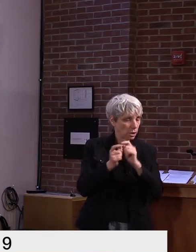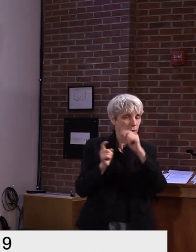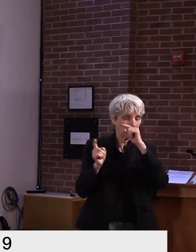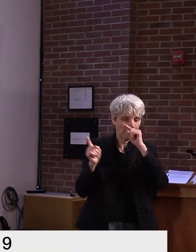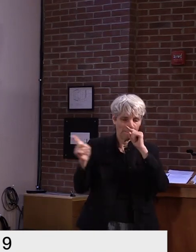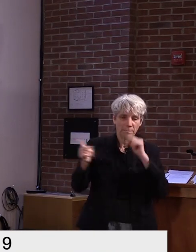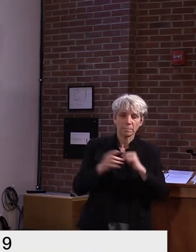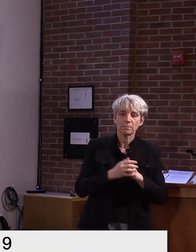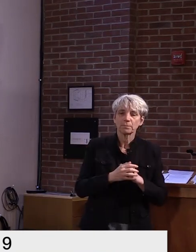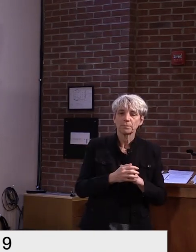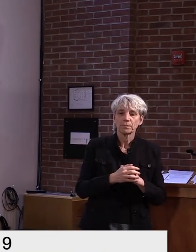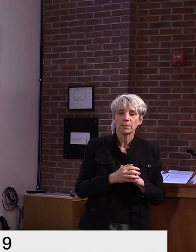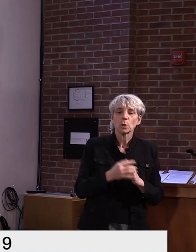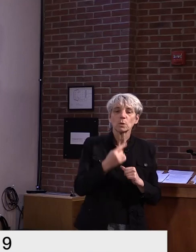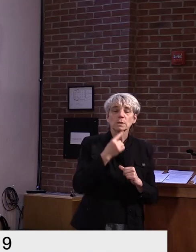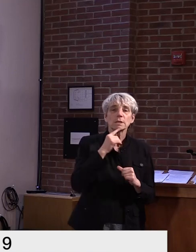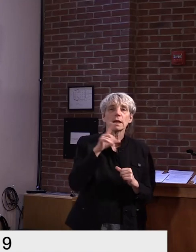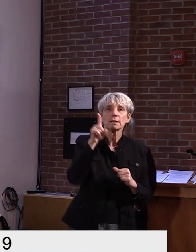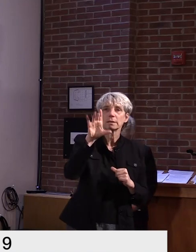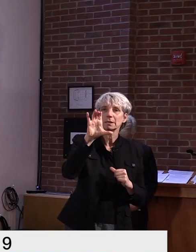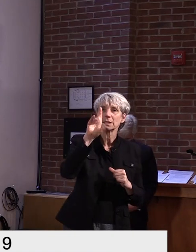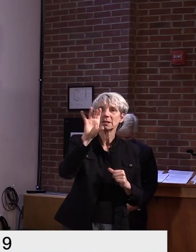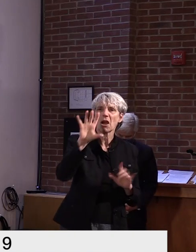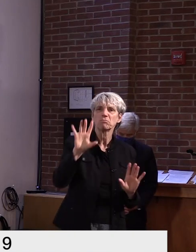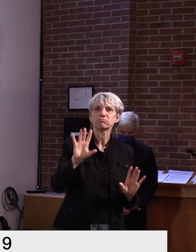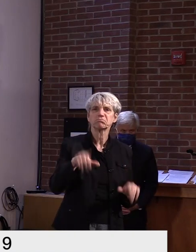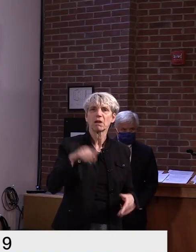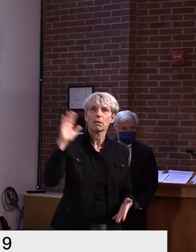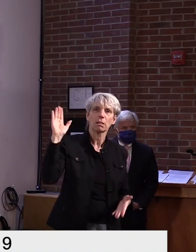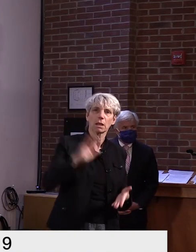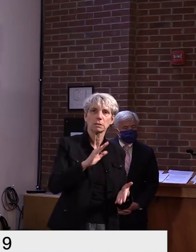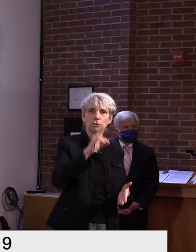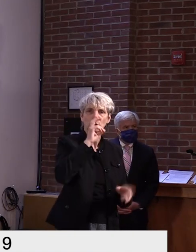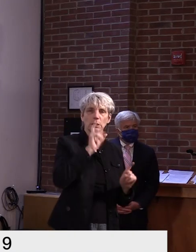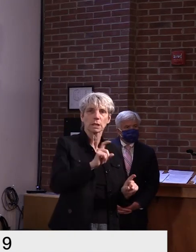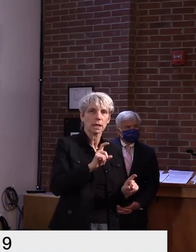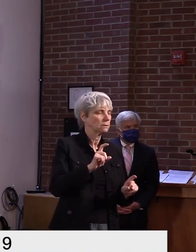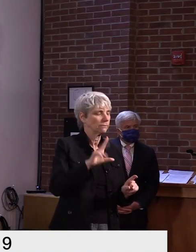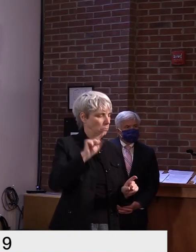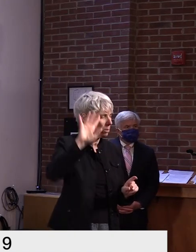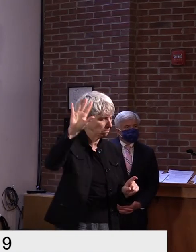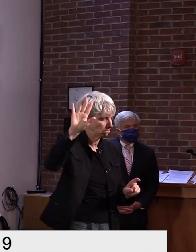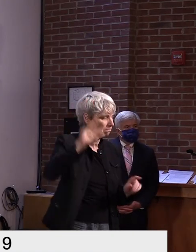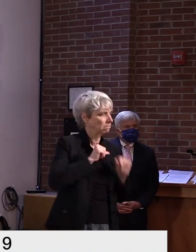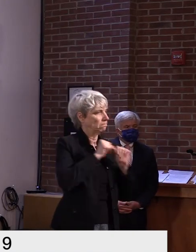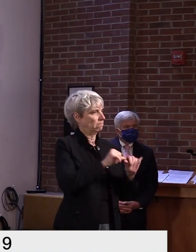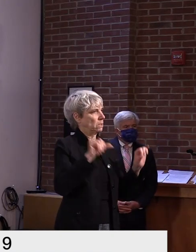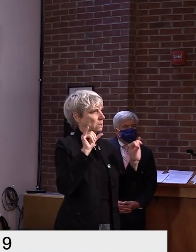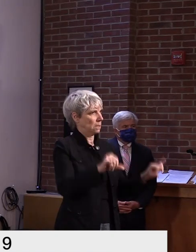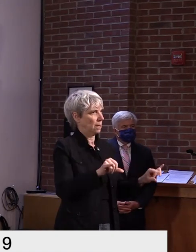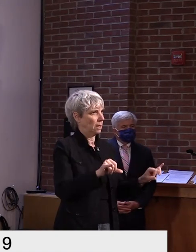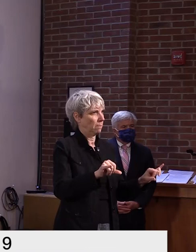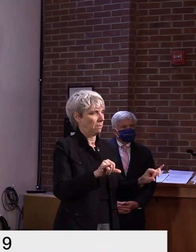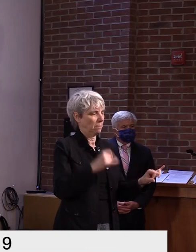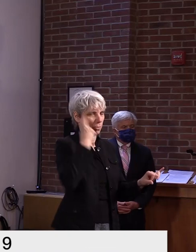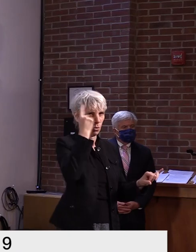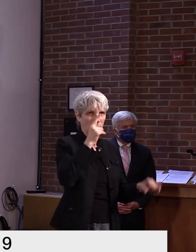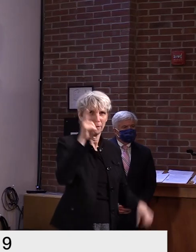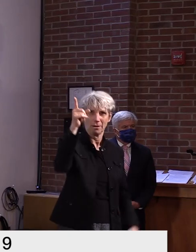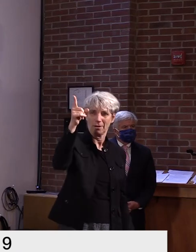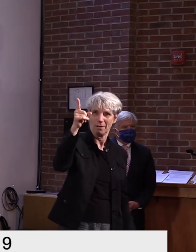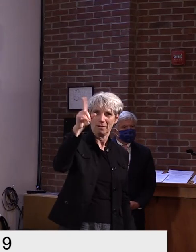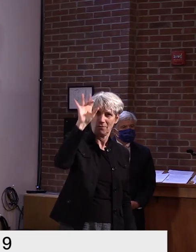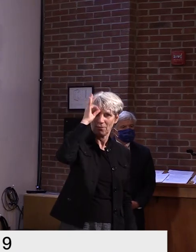you mentioned that Vermont, we're sticking our own guidance, but I'm wondering if maybe this mixed messaging from the federal